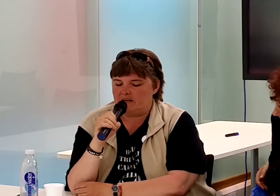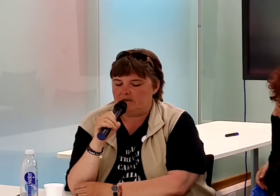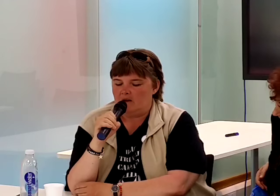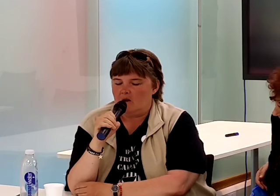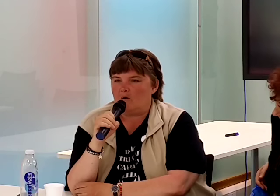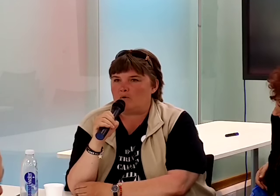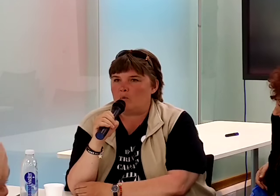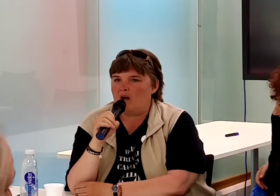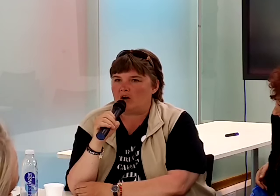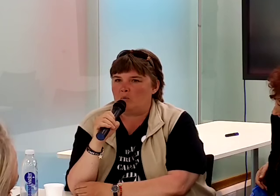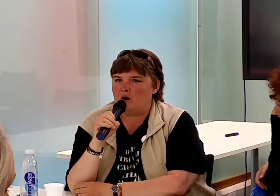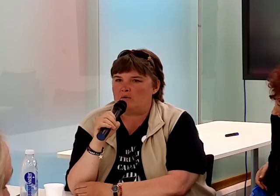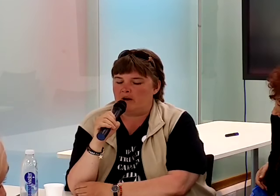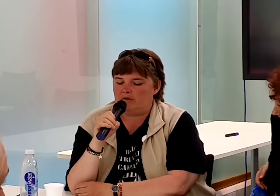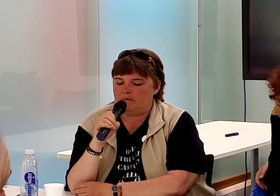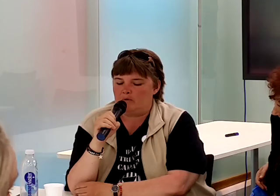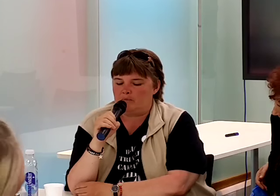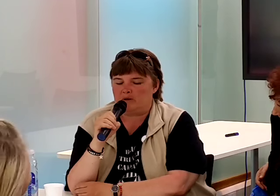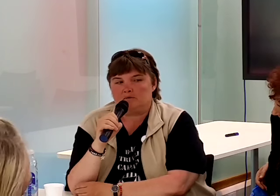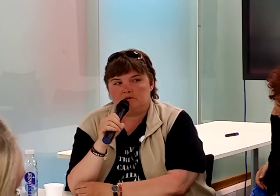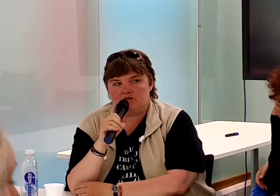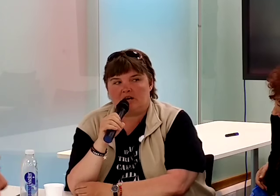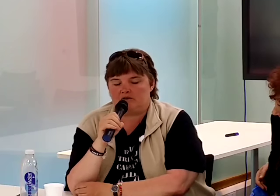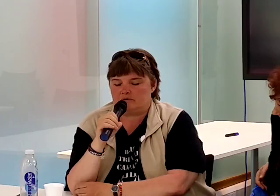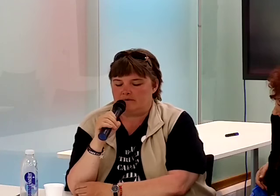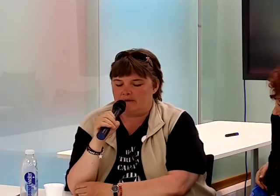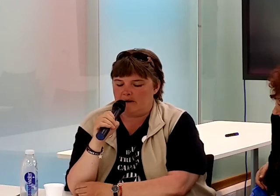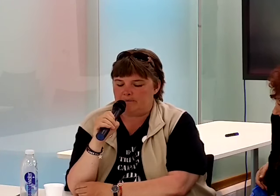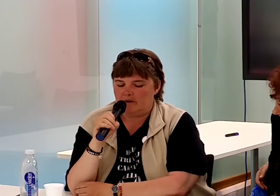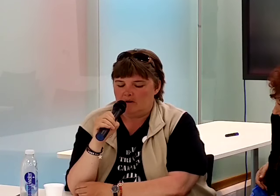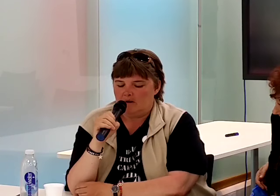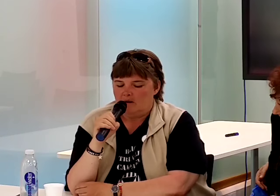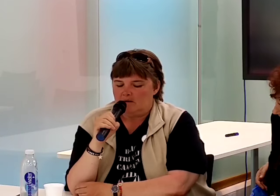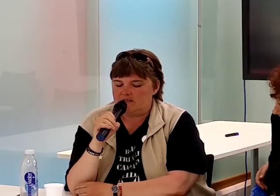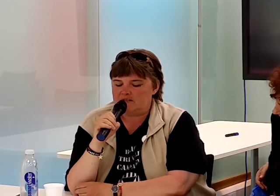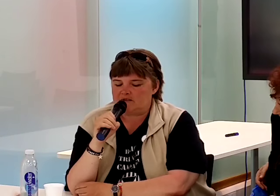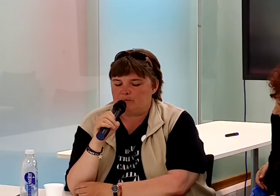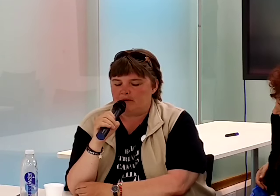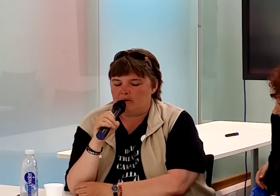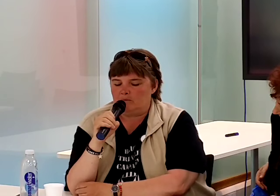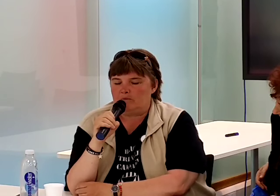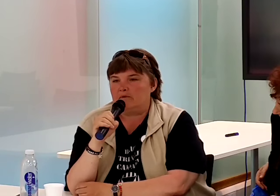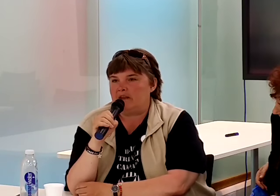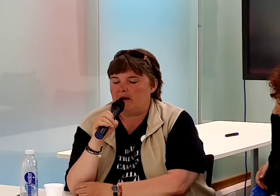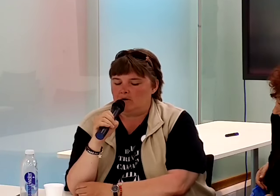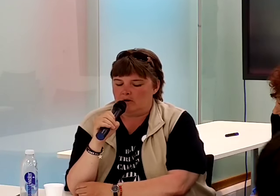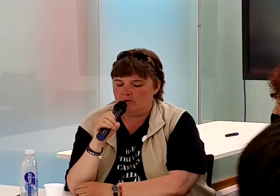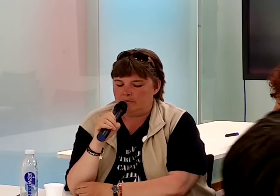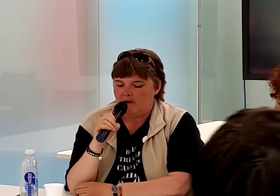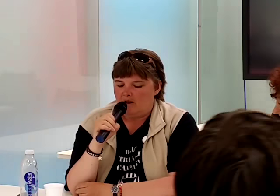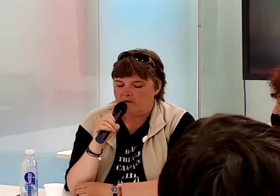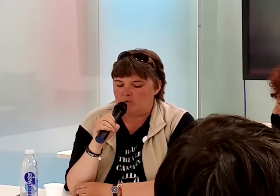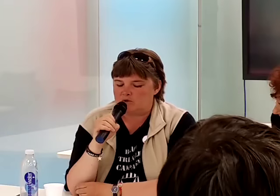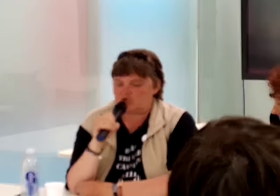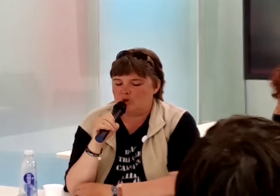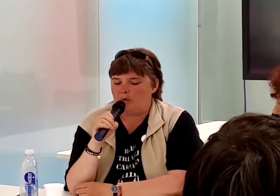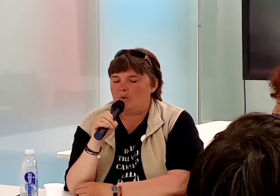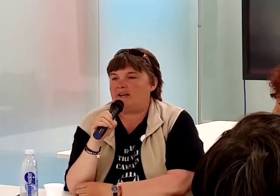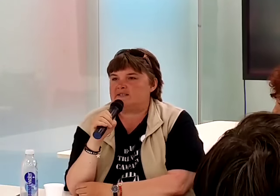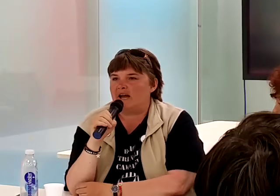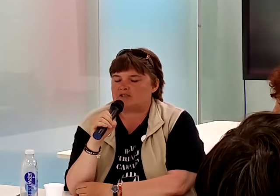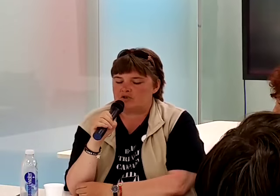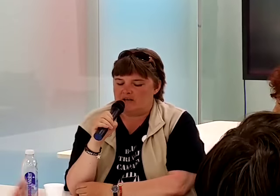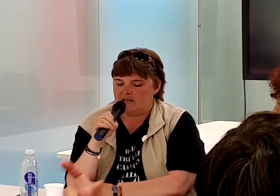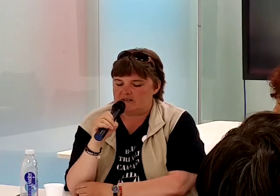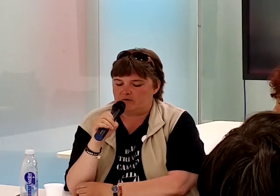July 2015 of the Work and Welfare Reform Bill changed all of that. This is the bill, now law, that will